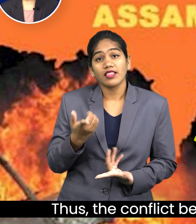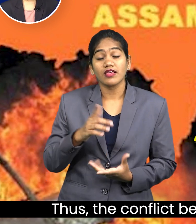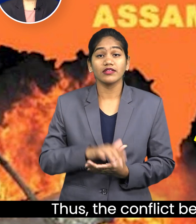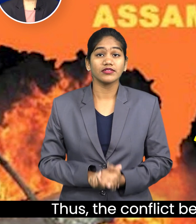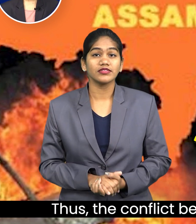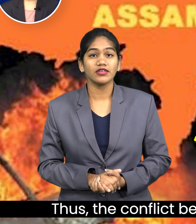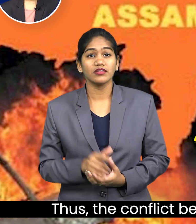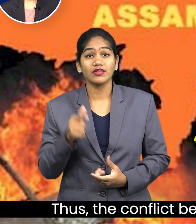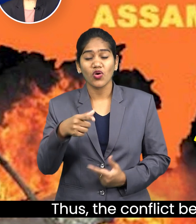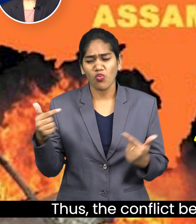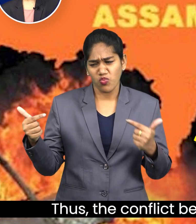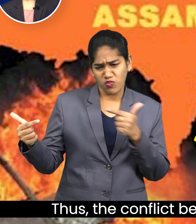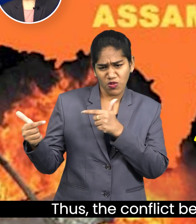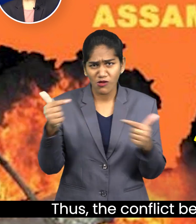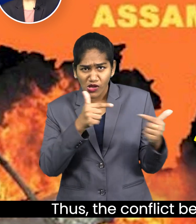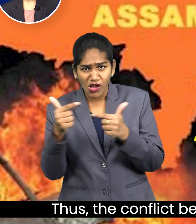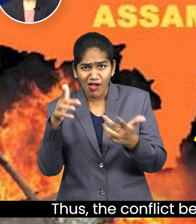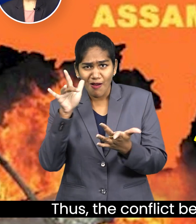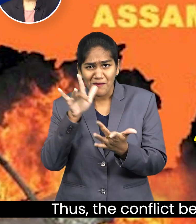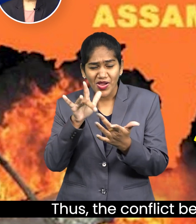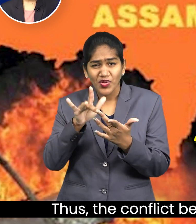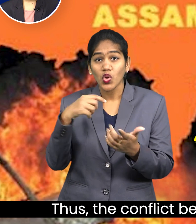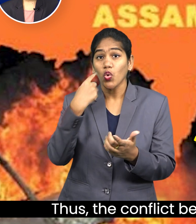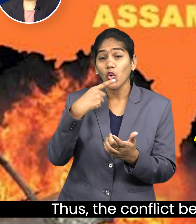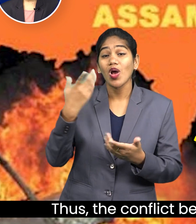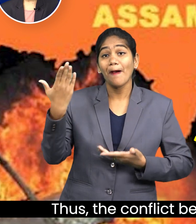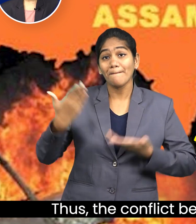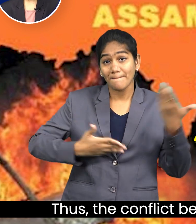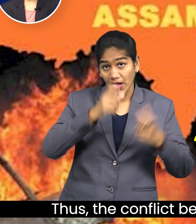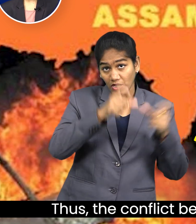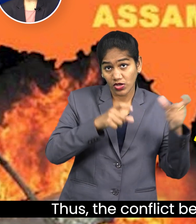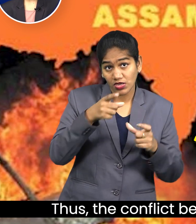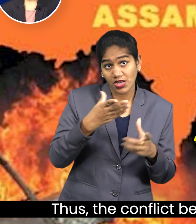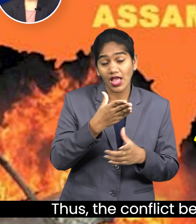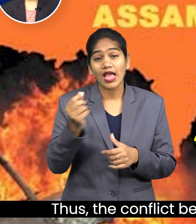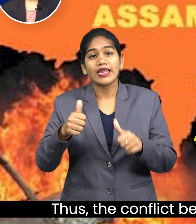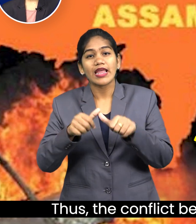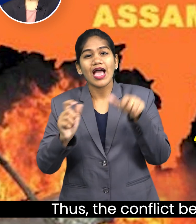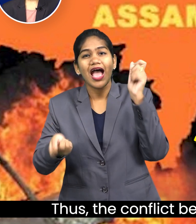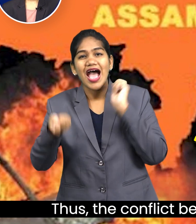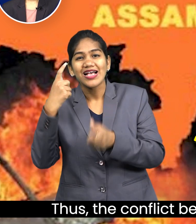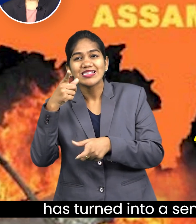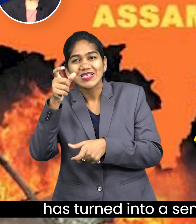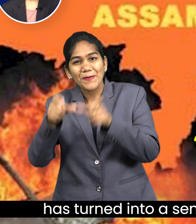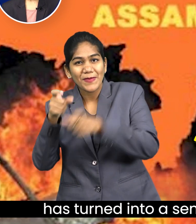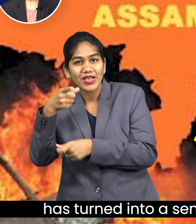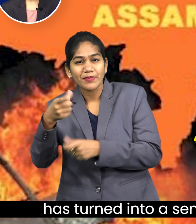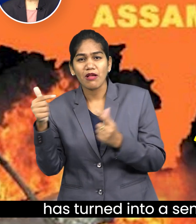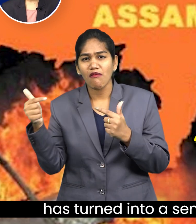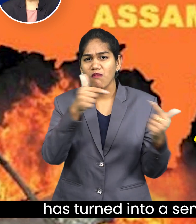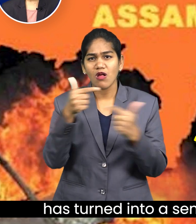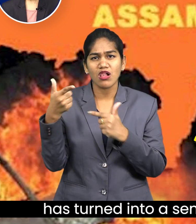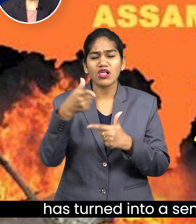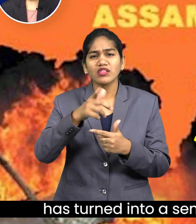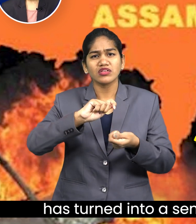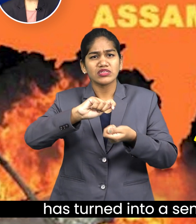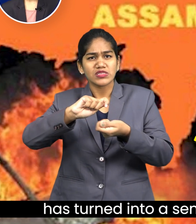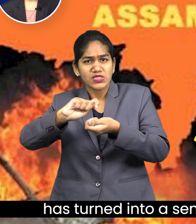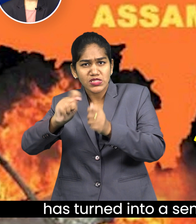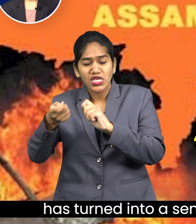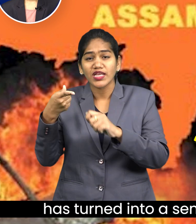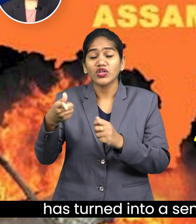Thus, the conflict between Bengalis and Assamese has turned into a